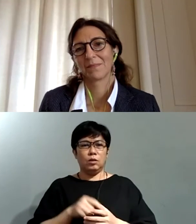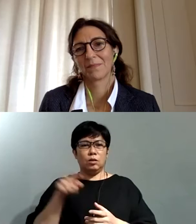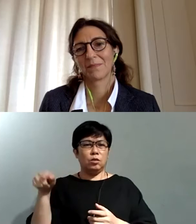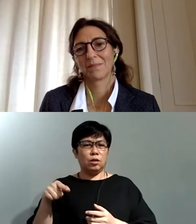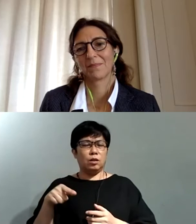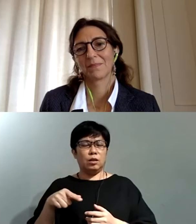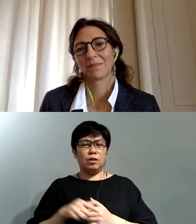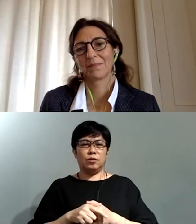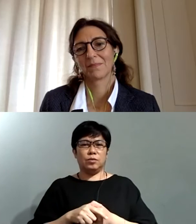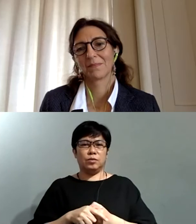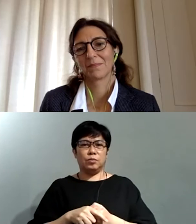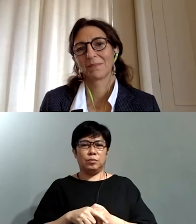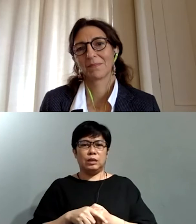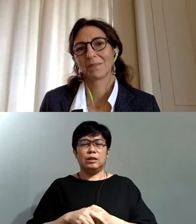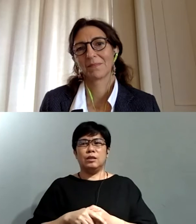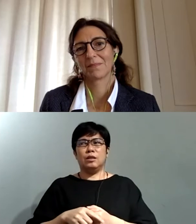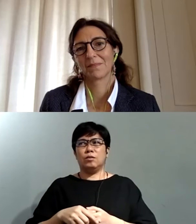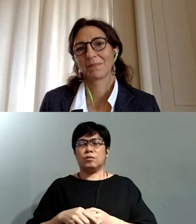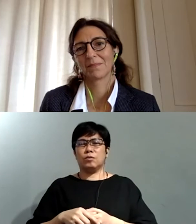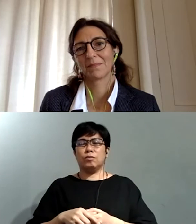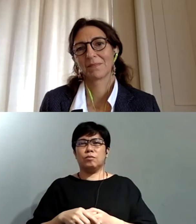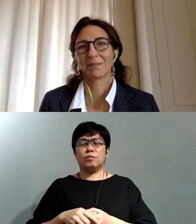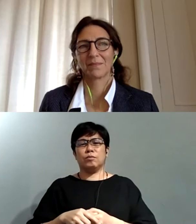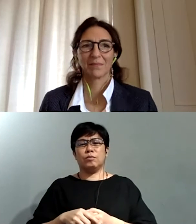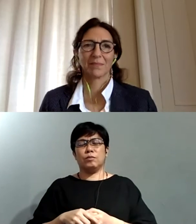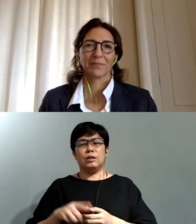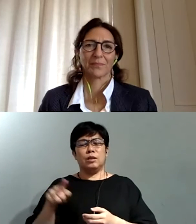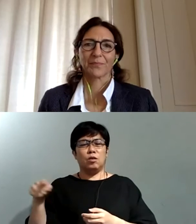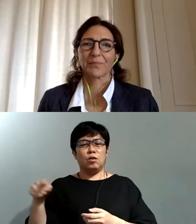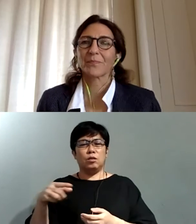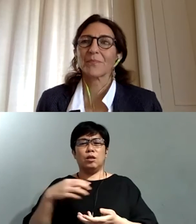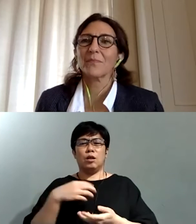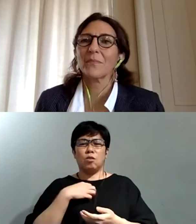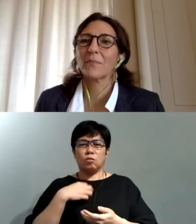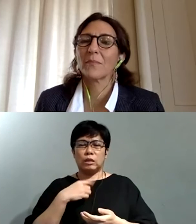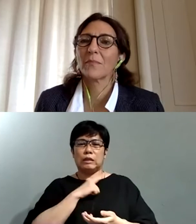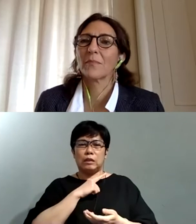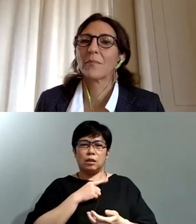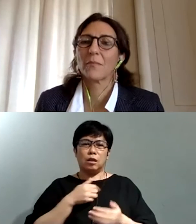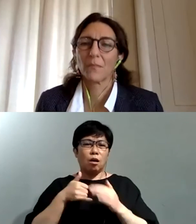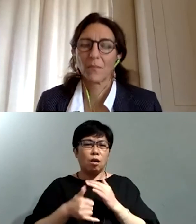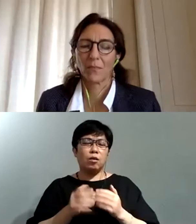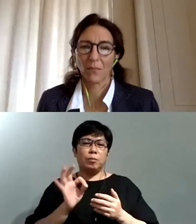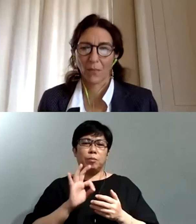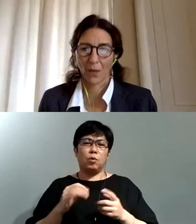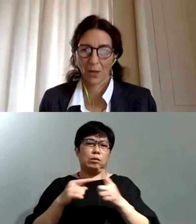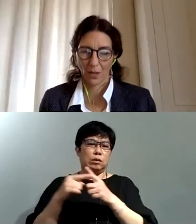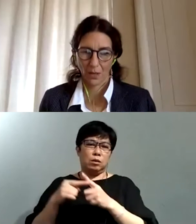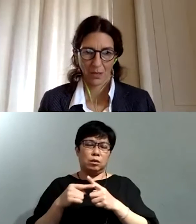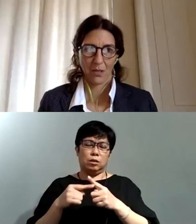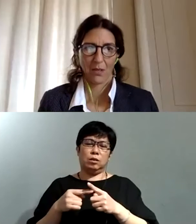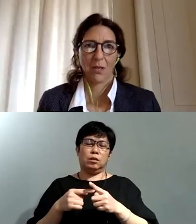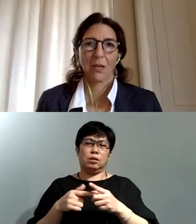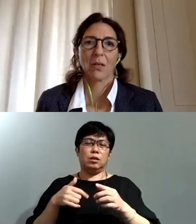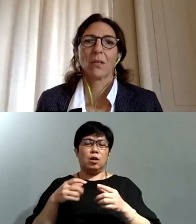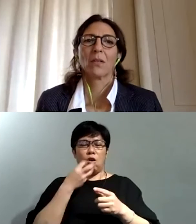society. And this not stakeholder, young people is not the stakeholder of the society, was voiced out